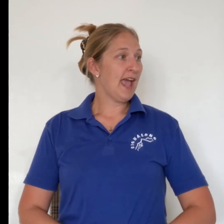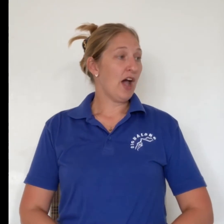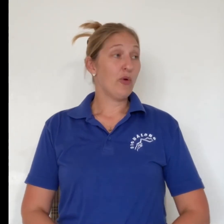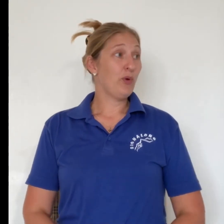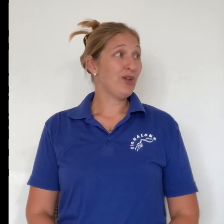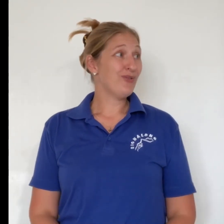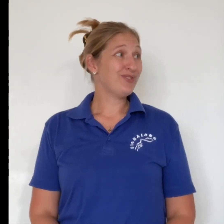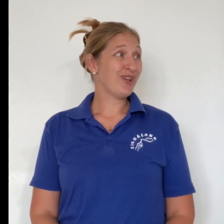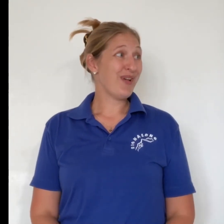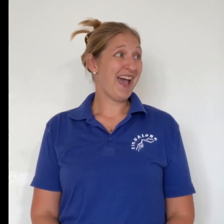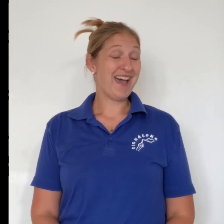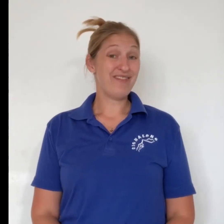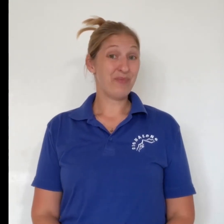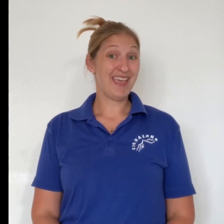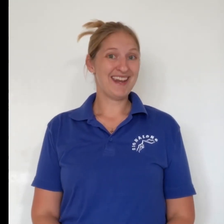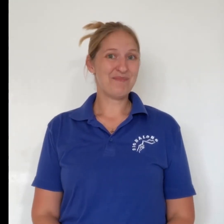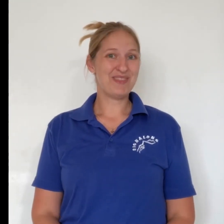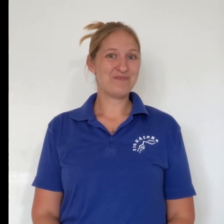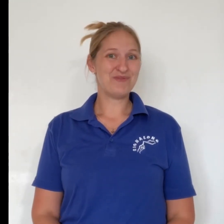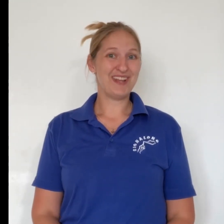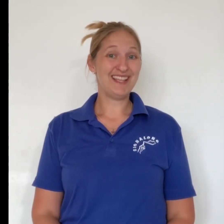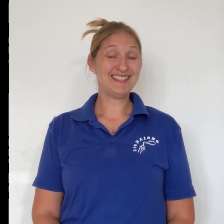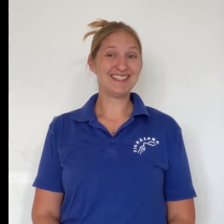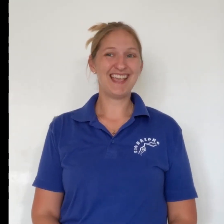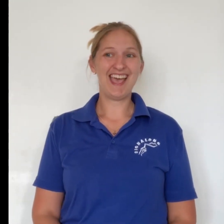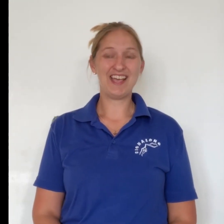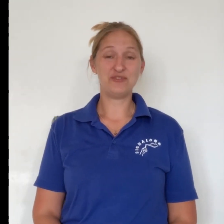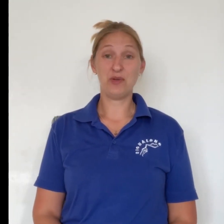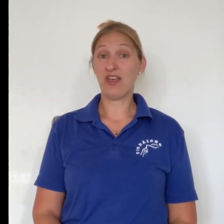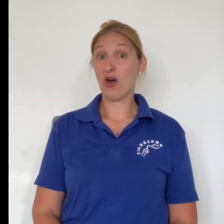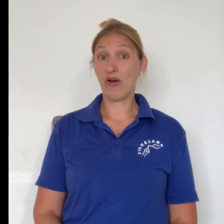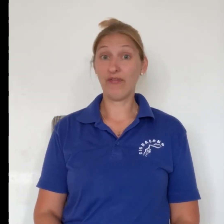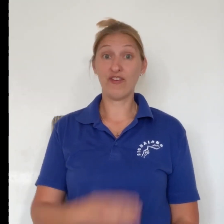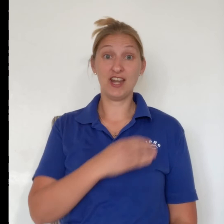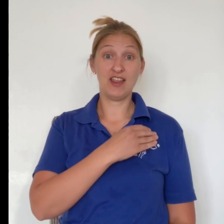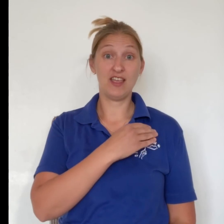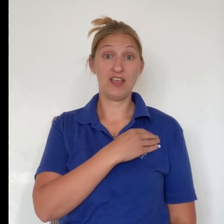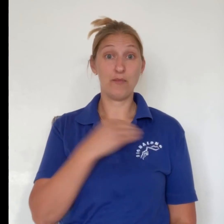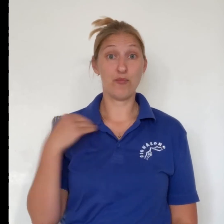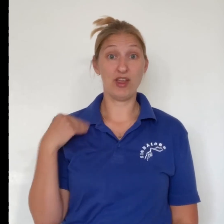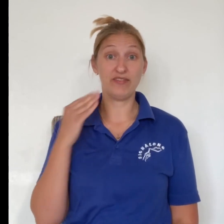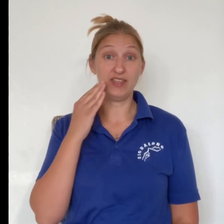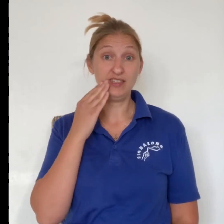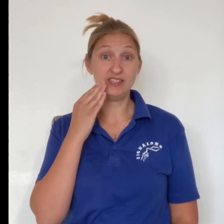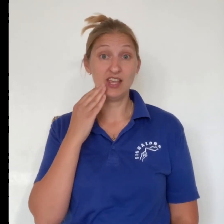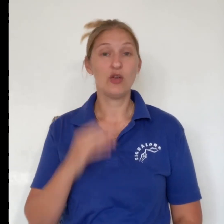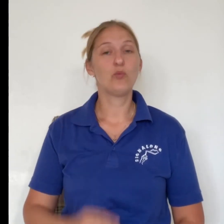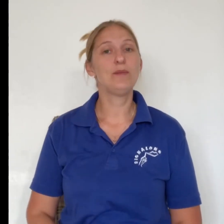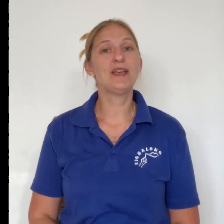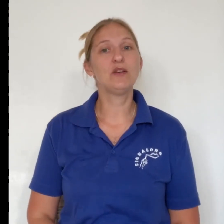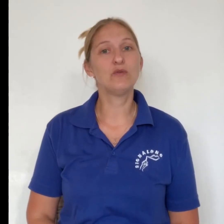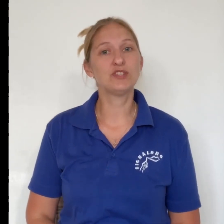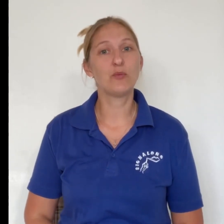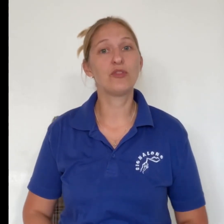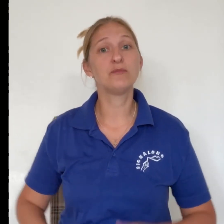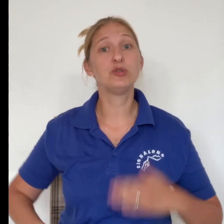Now, we also have, if we're getting up in the mornings and we're offering breakfast, we may also want them to